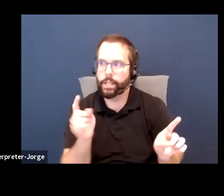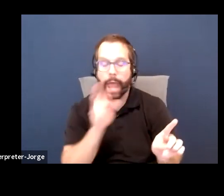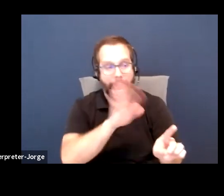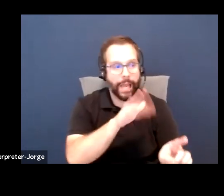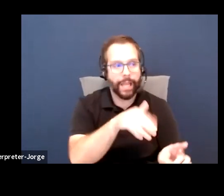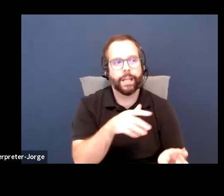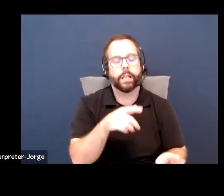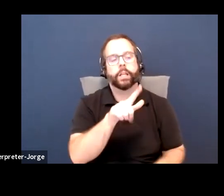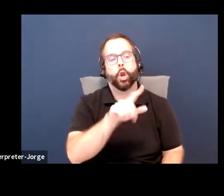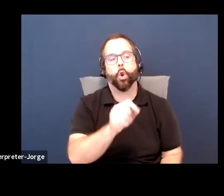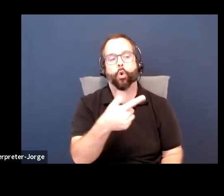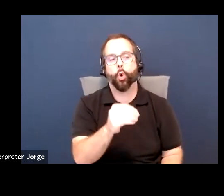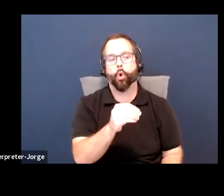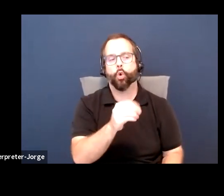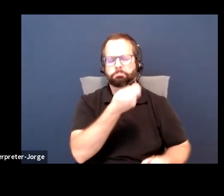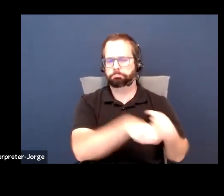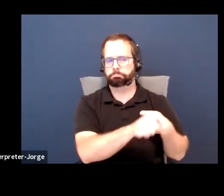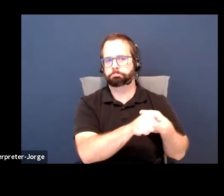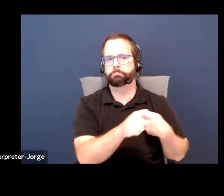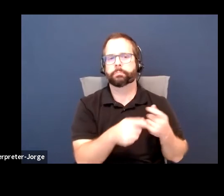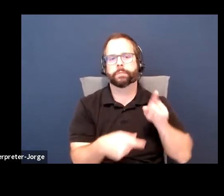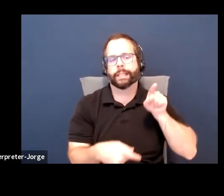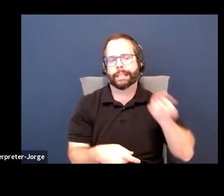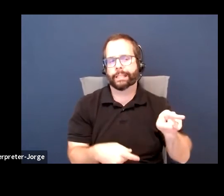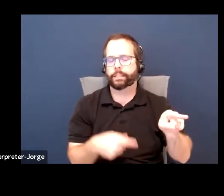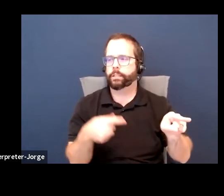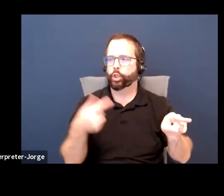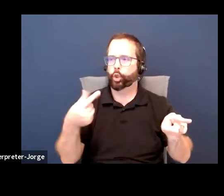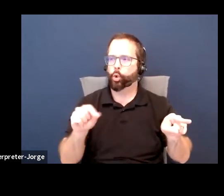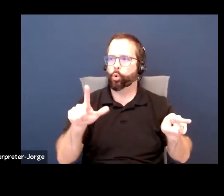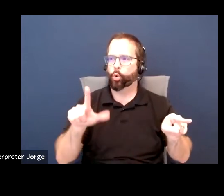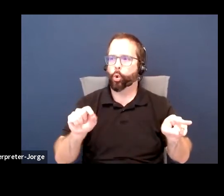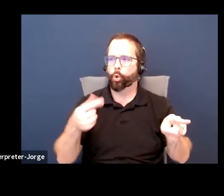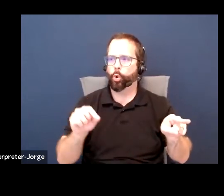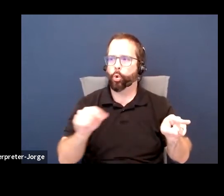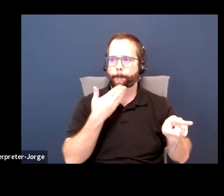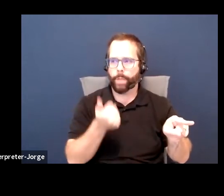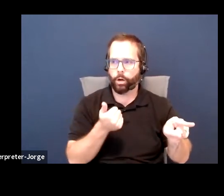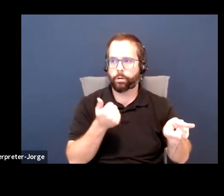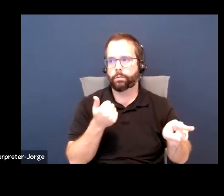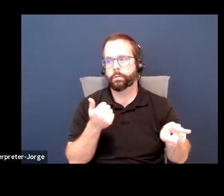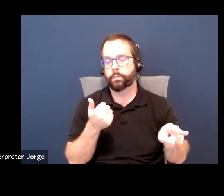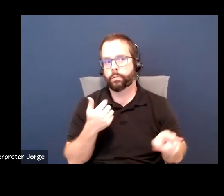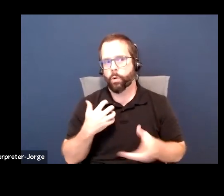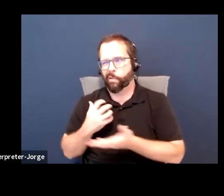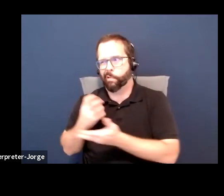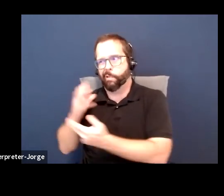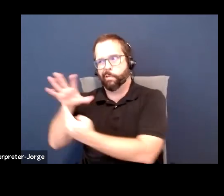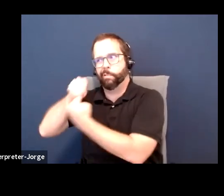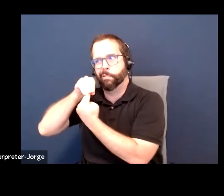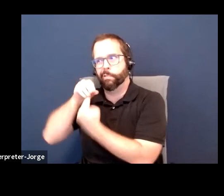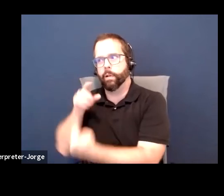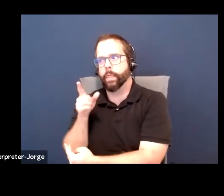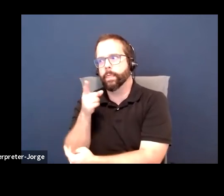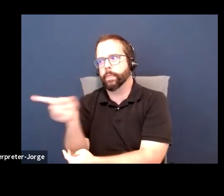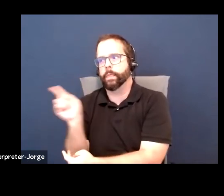the bill being passed. The bill would help encourage the removal of the term